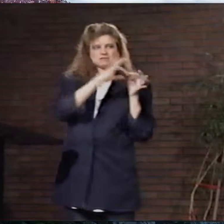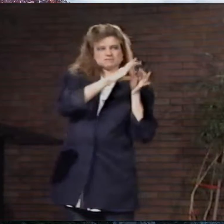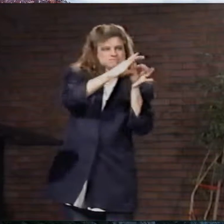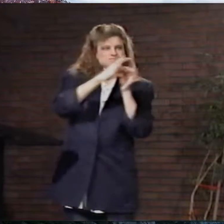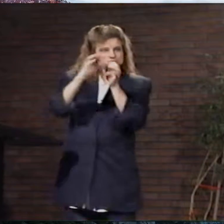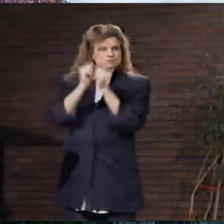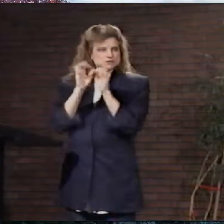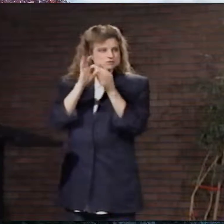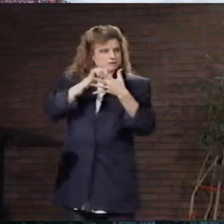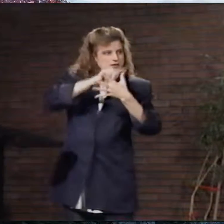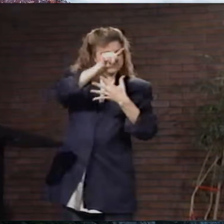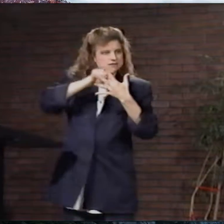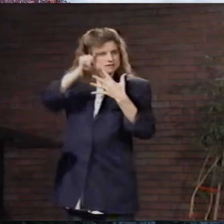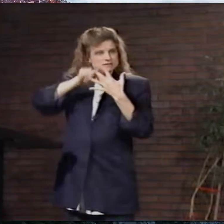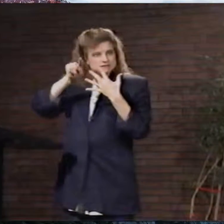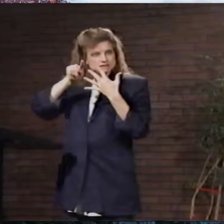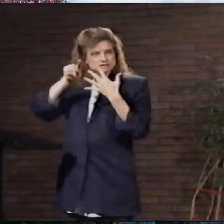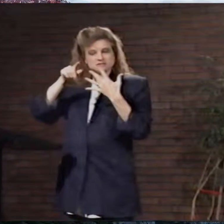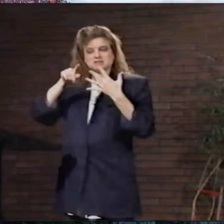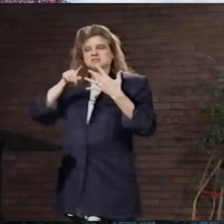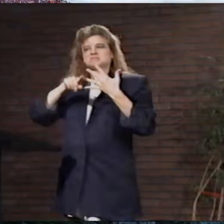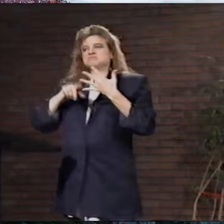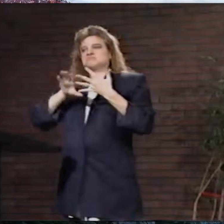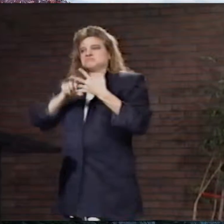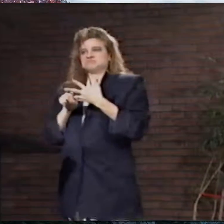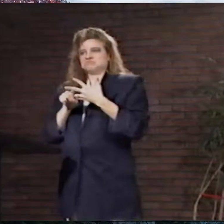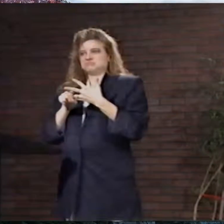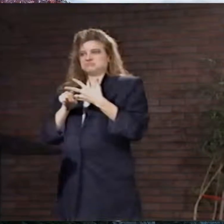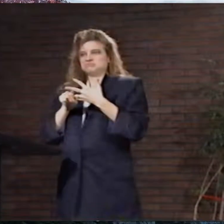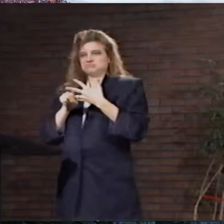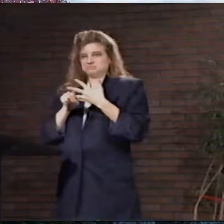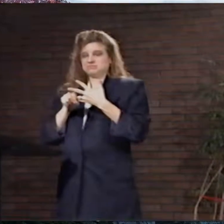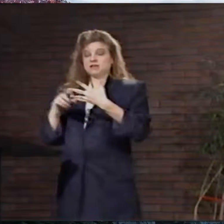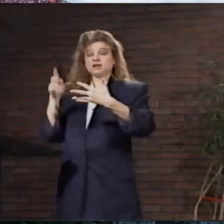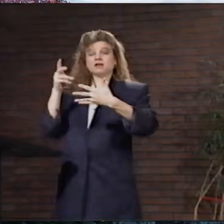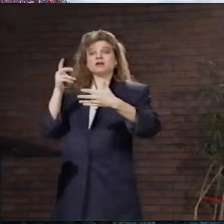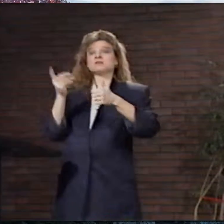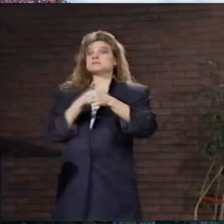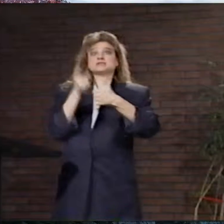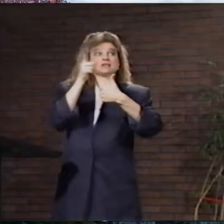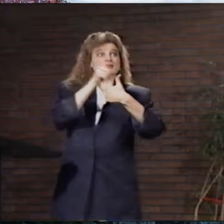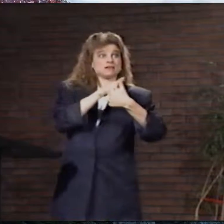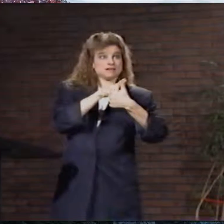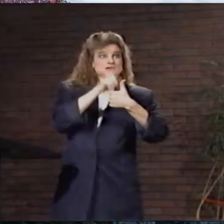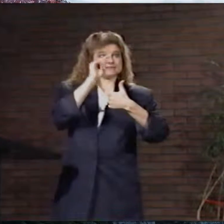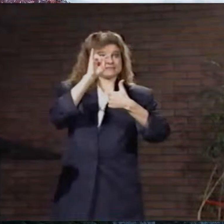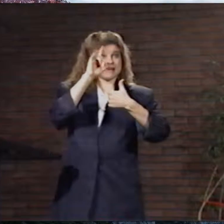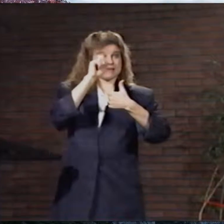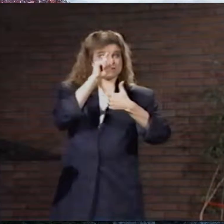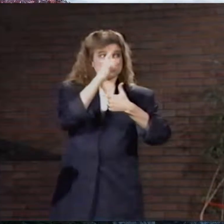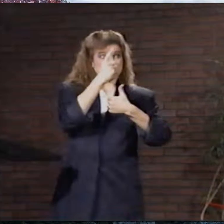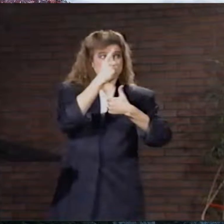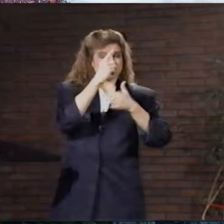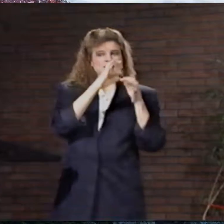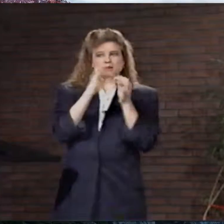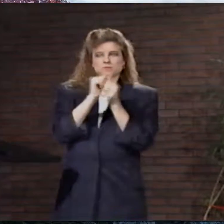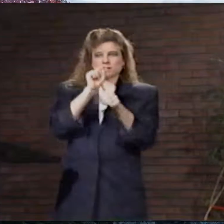There are 5 components related to interpreting in the ADA, and the last 2 are sort of the same